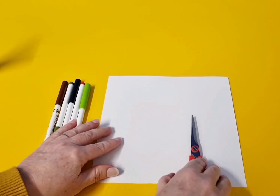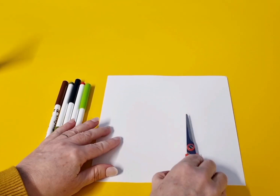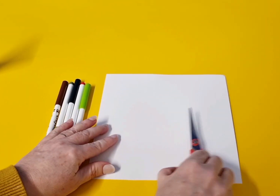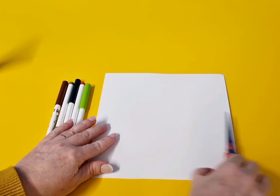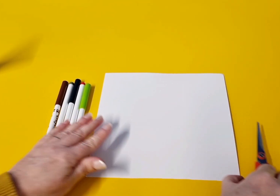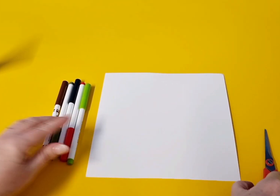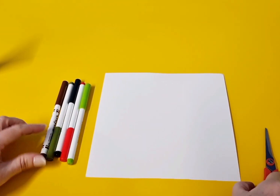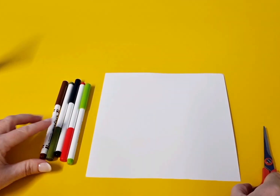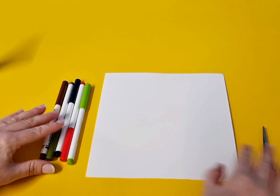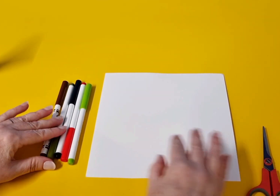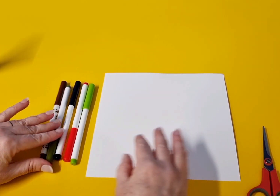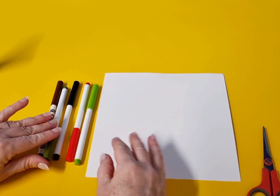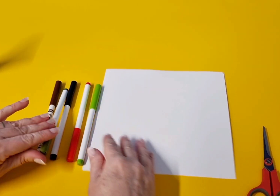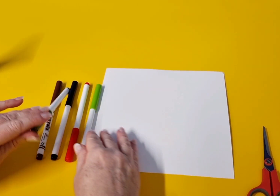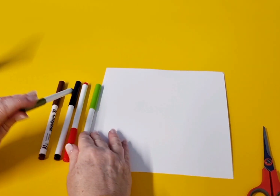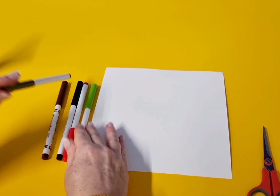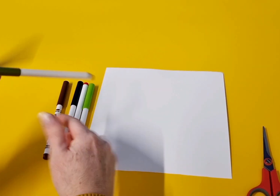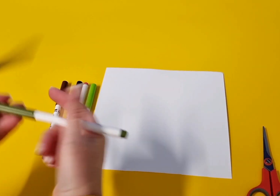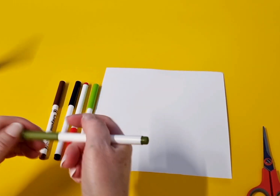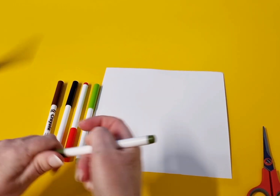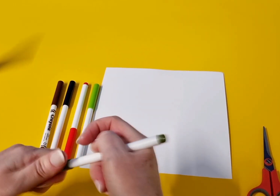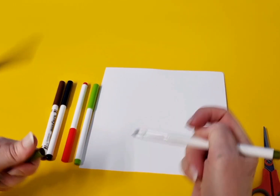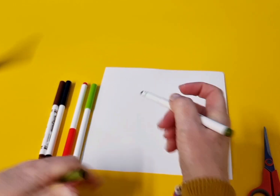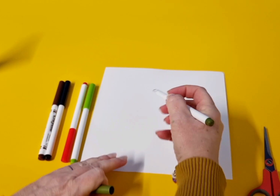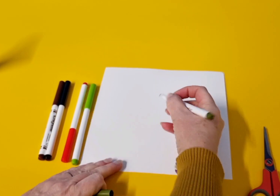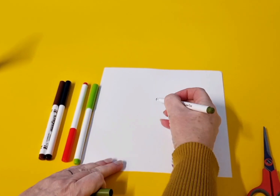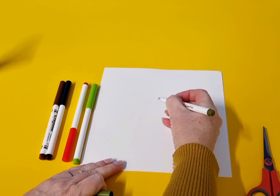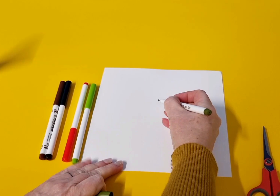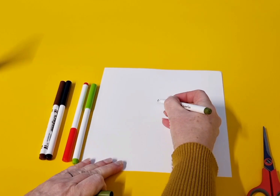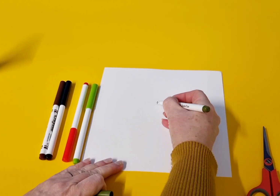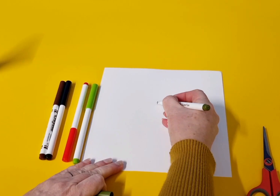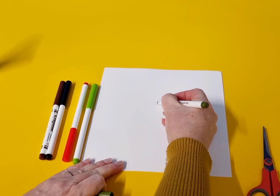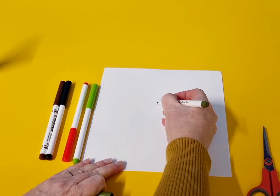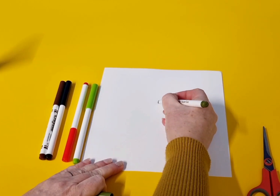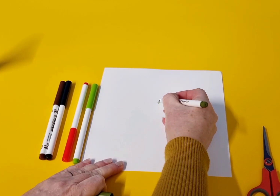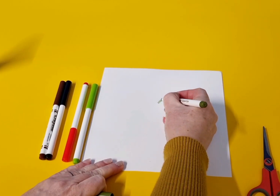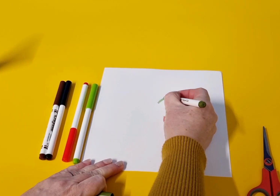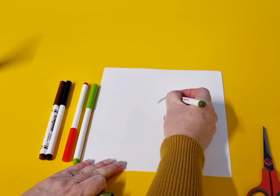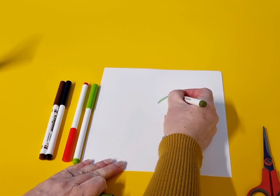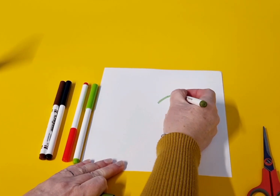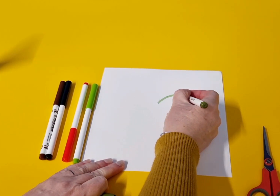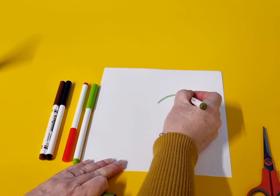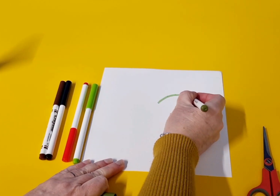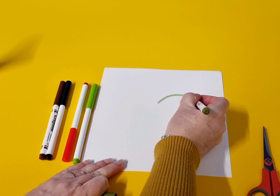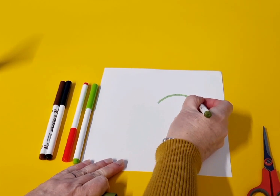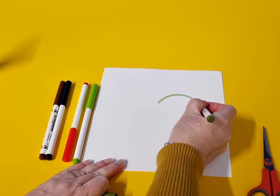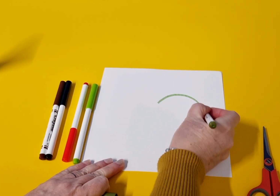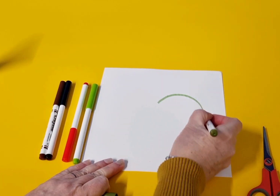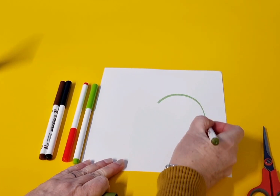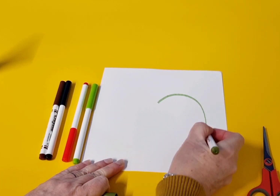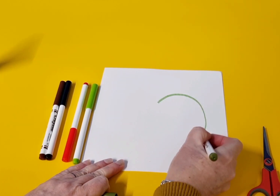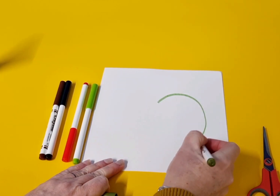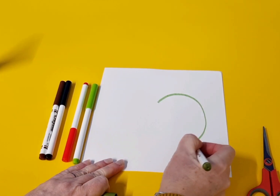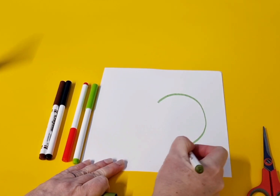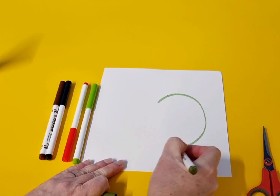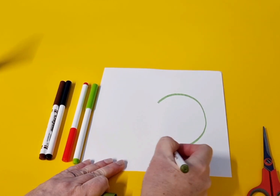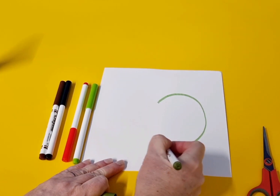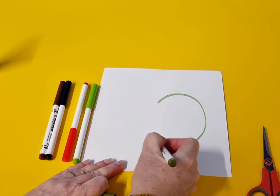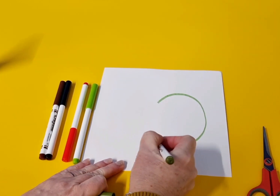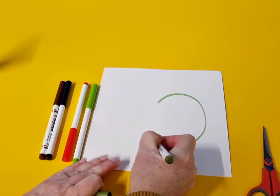I think I will use this green to draw an outline. So a nice big